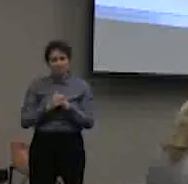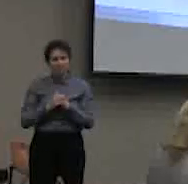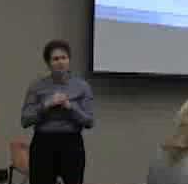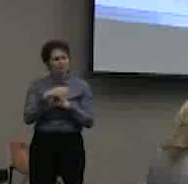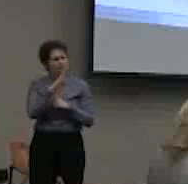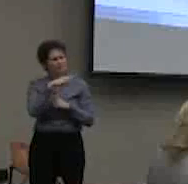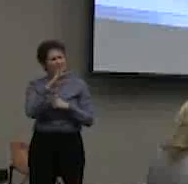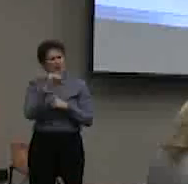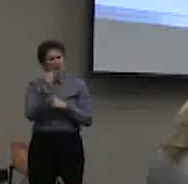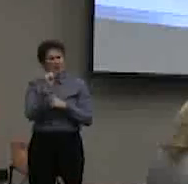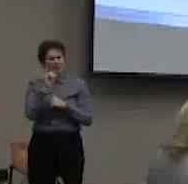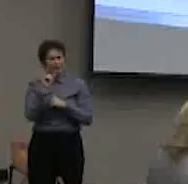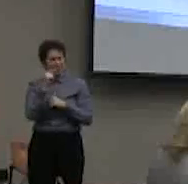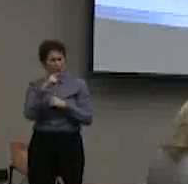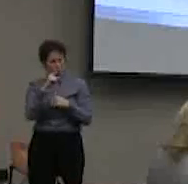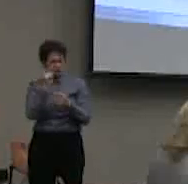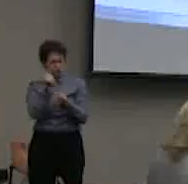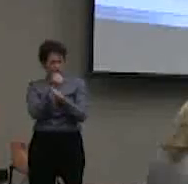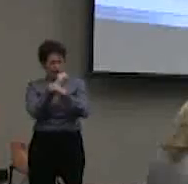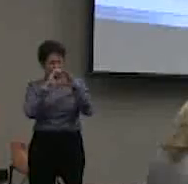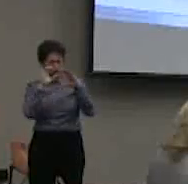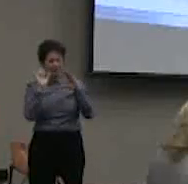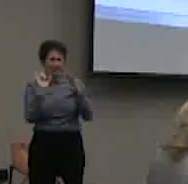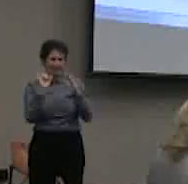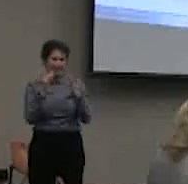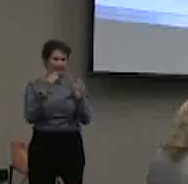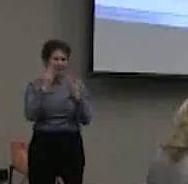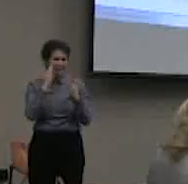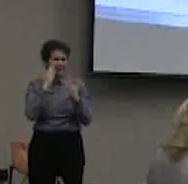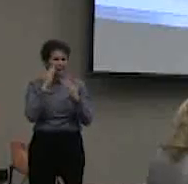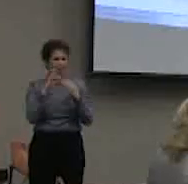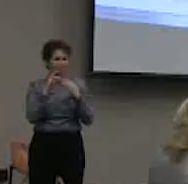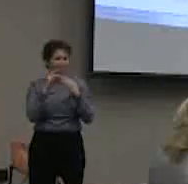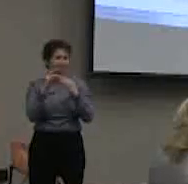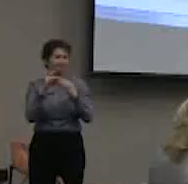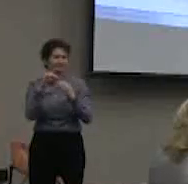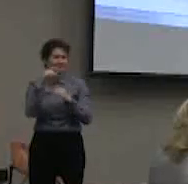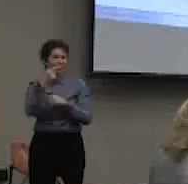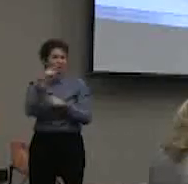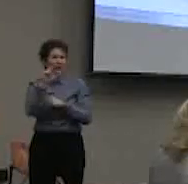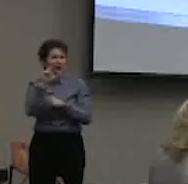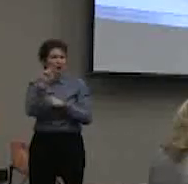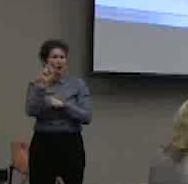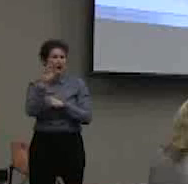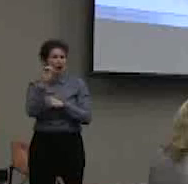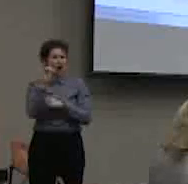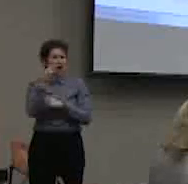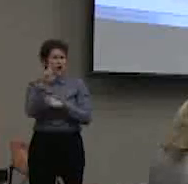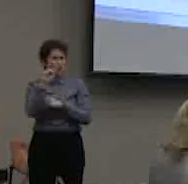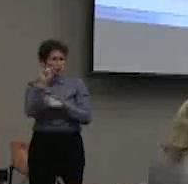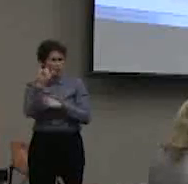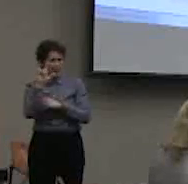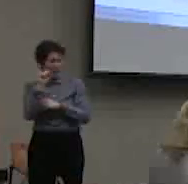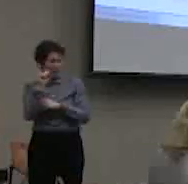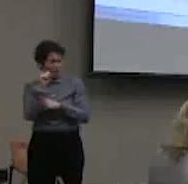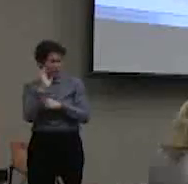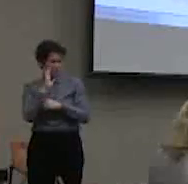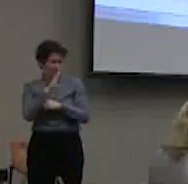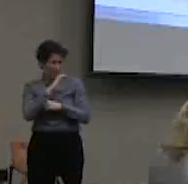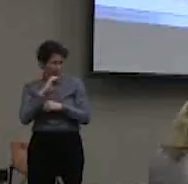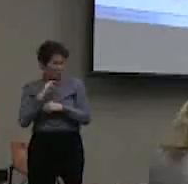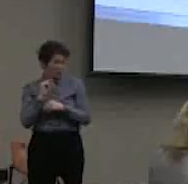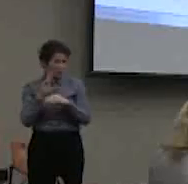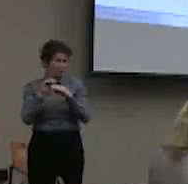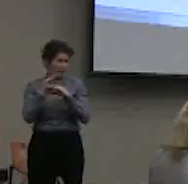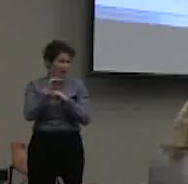you envision basically those sort of guardrails, as you mentioned? Would the commission or the advisory